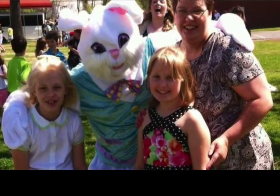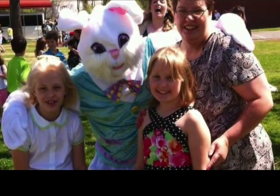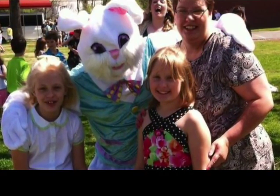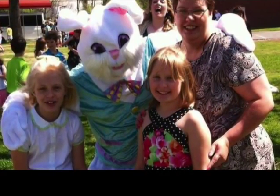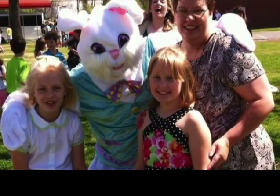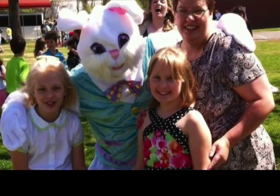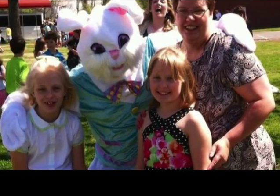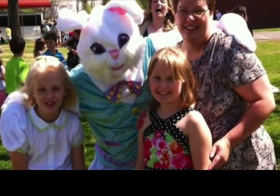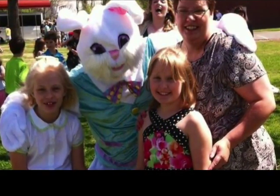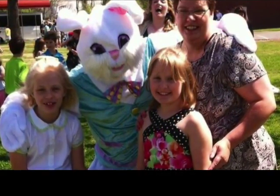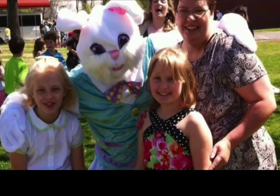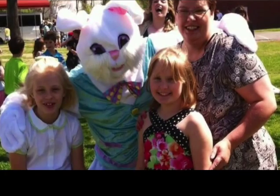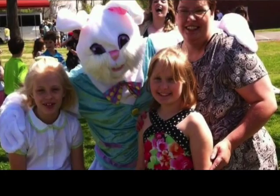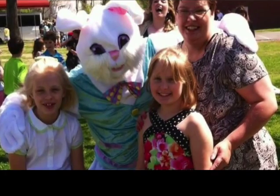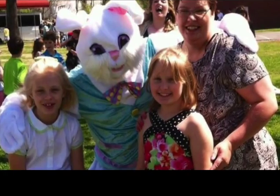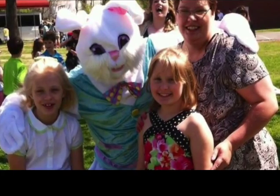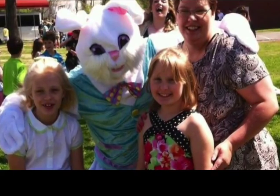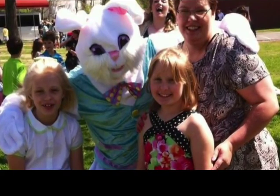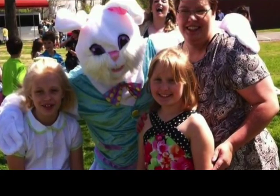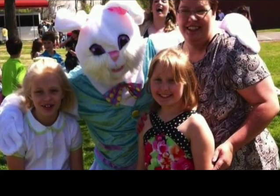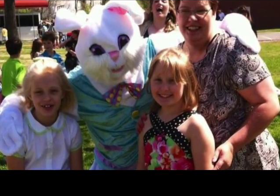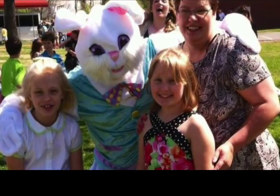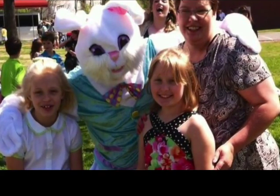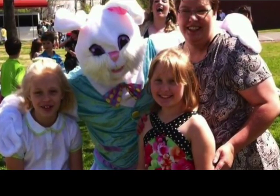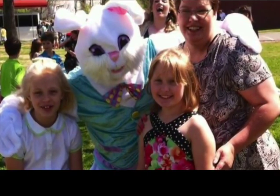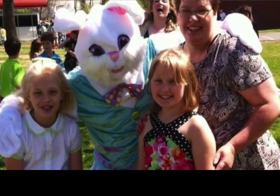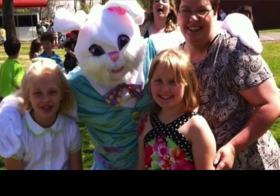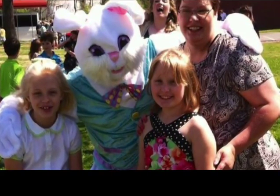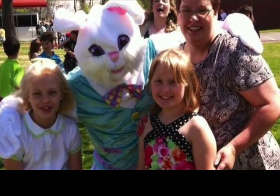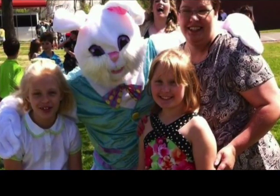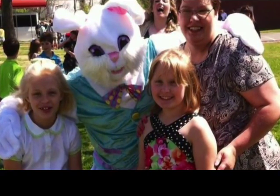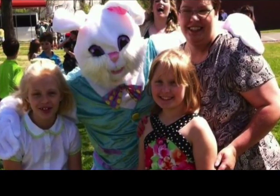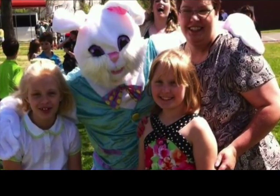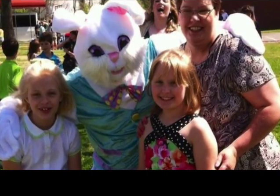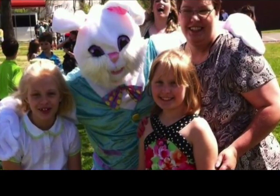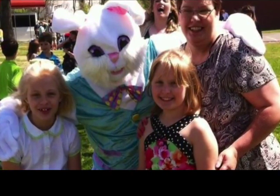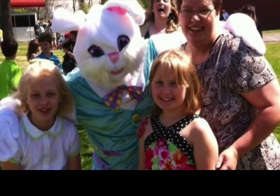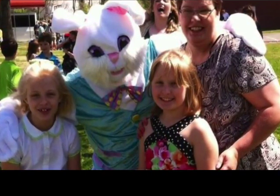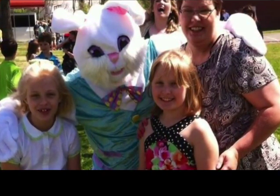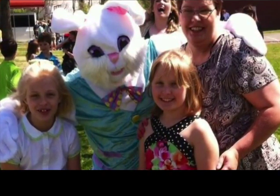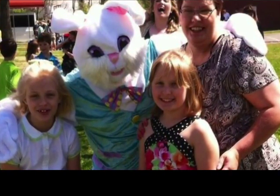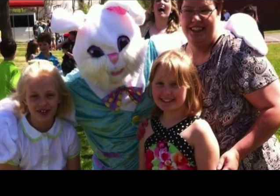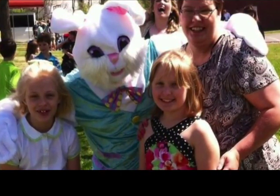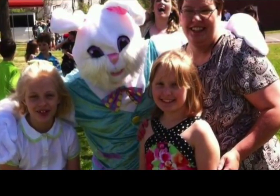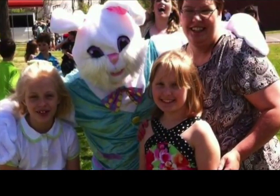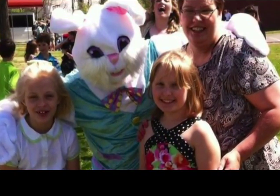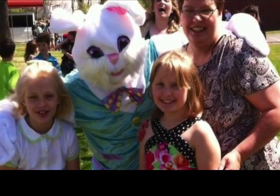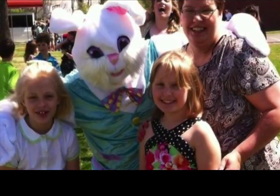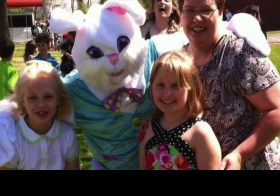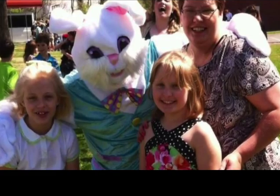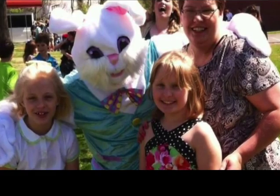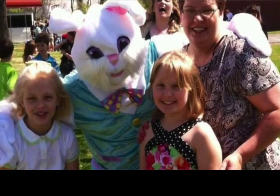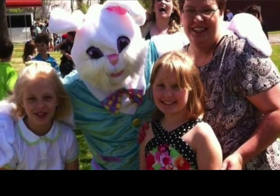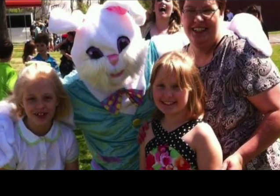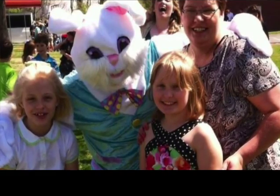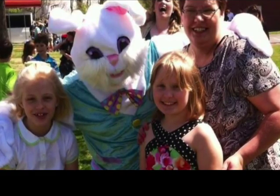on Wednesday nights. And I remember going into that small group and being so welcomed. I came on Sunday morning, and I can tell